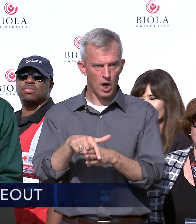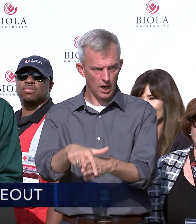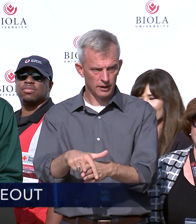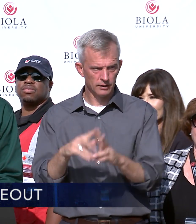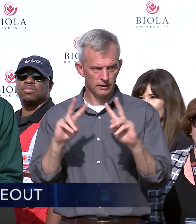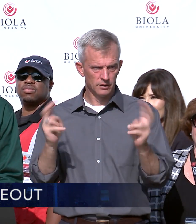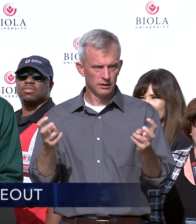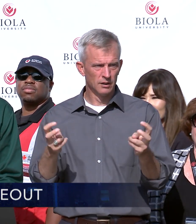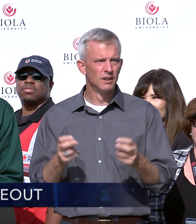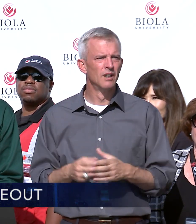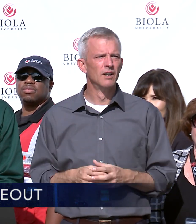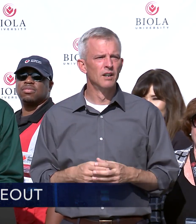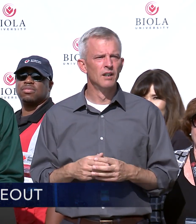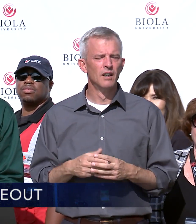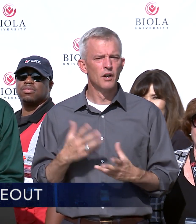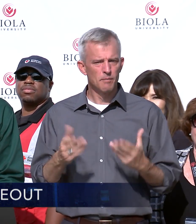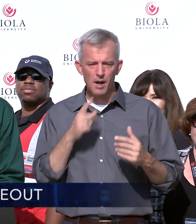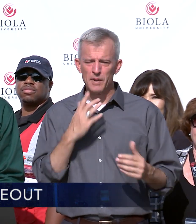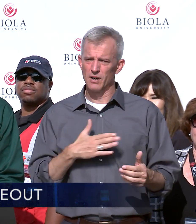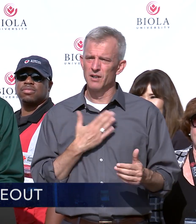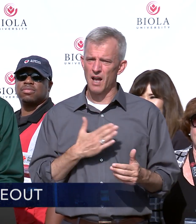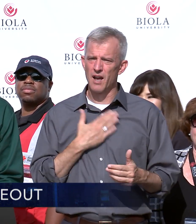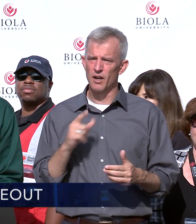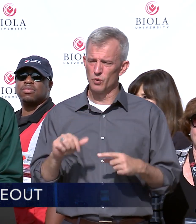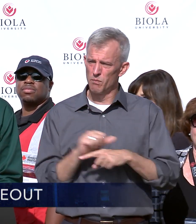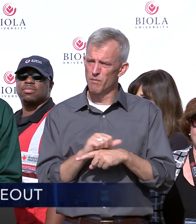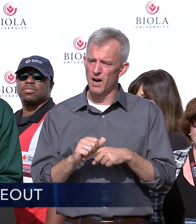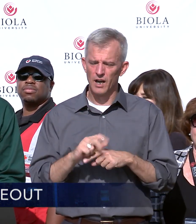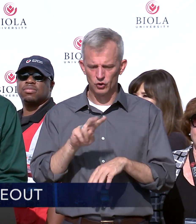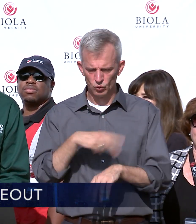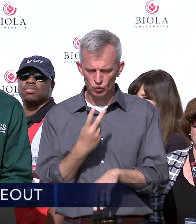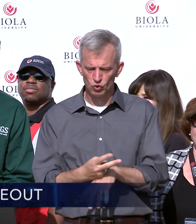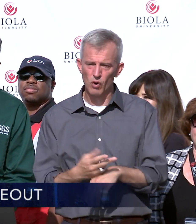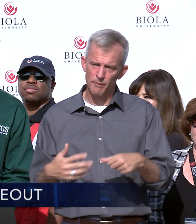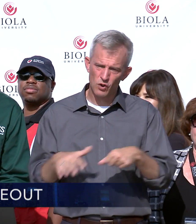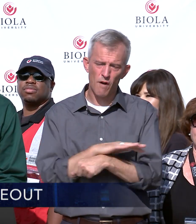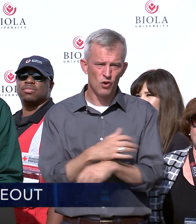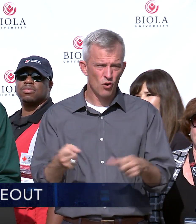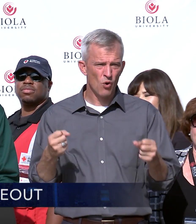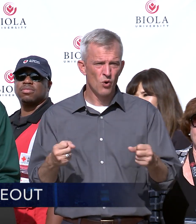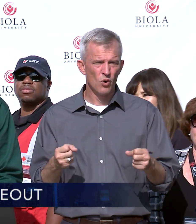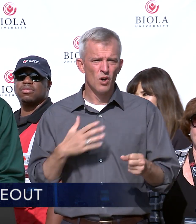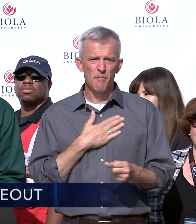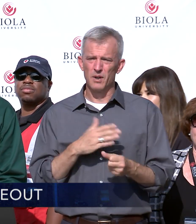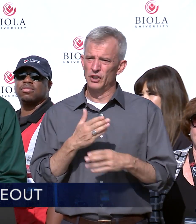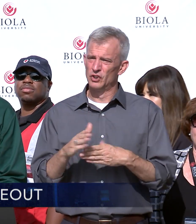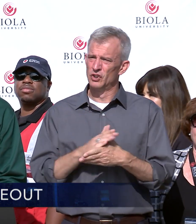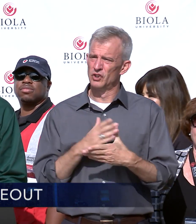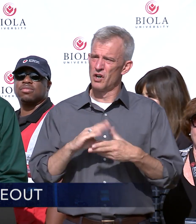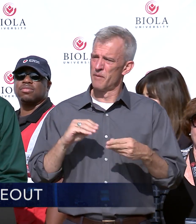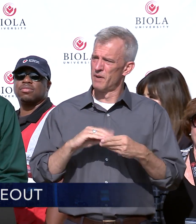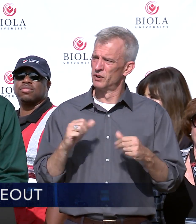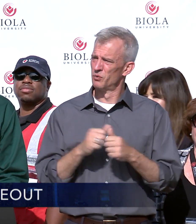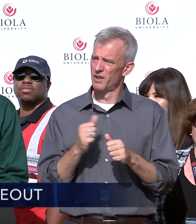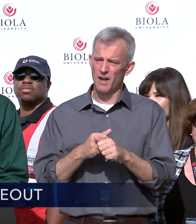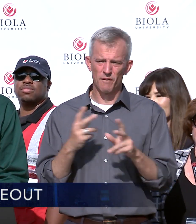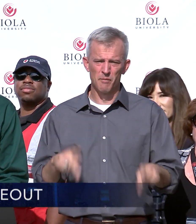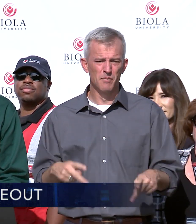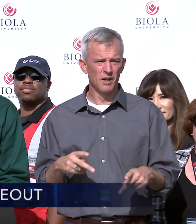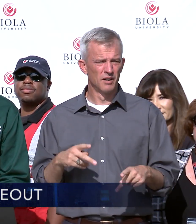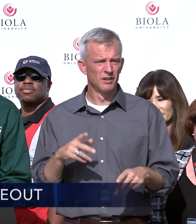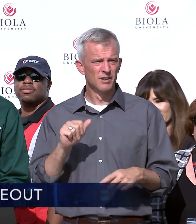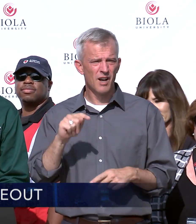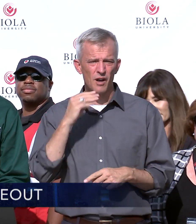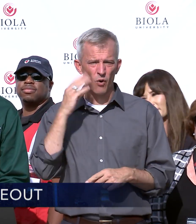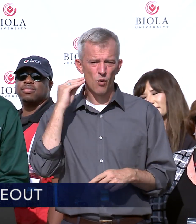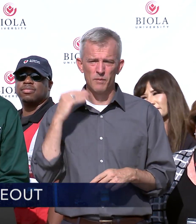heart the message, drop, cover, and hold on. Please share this message with everyone around you at work and at home too. You